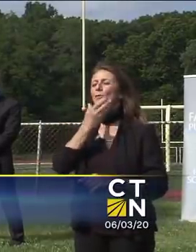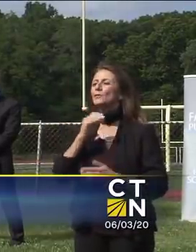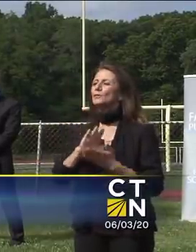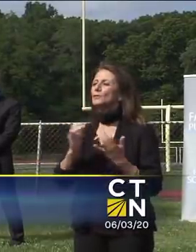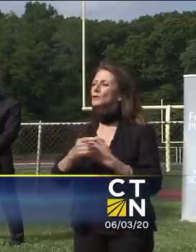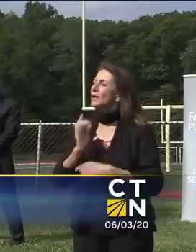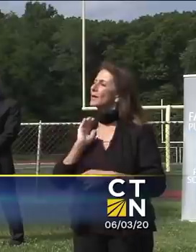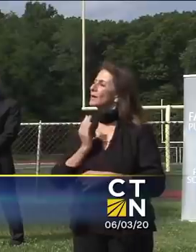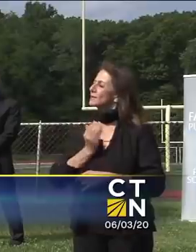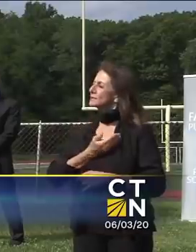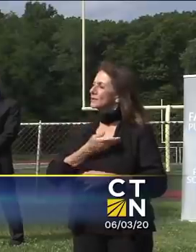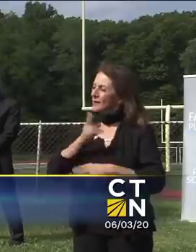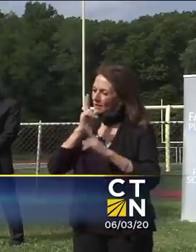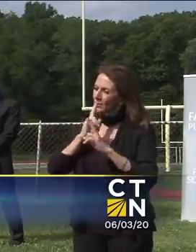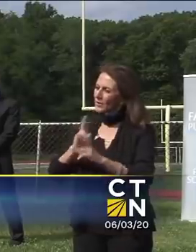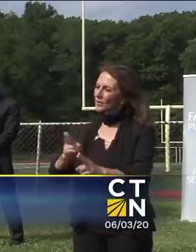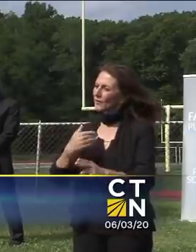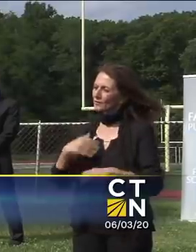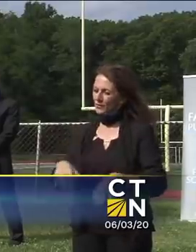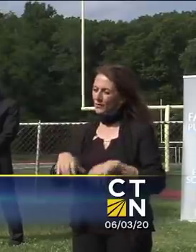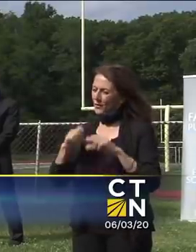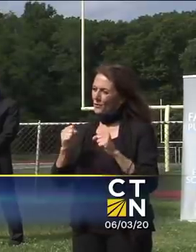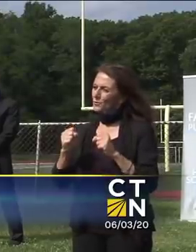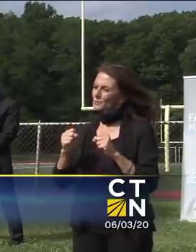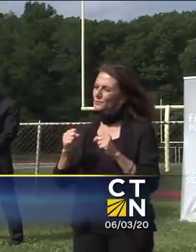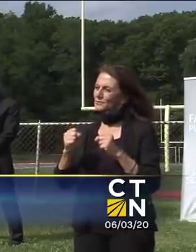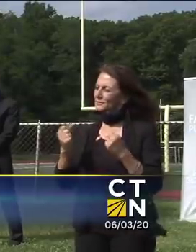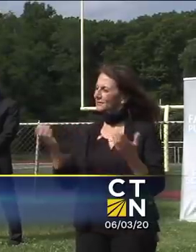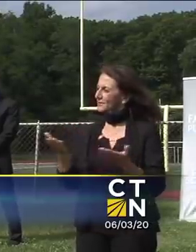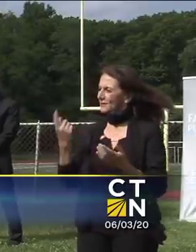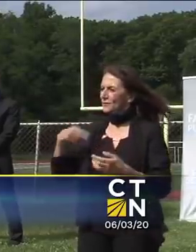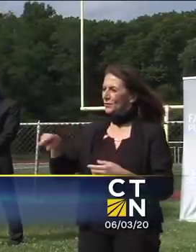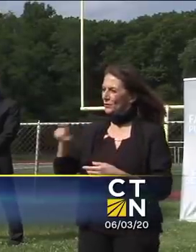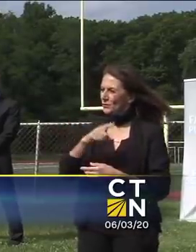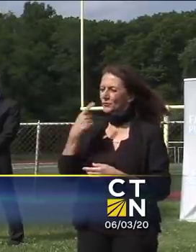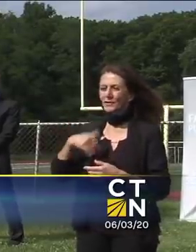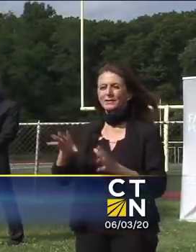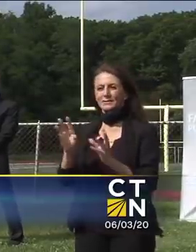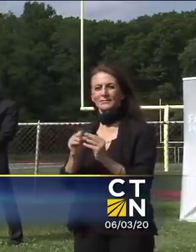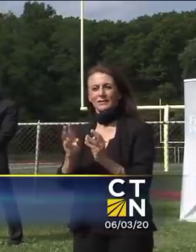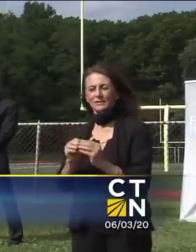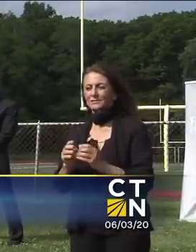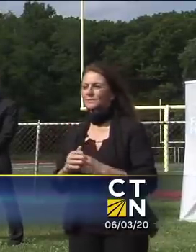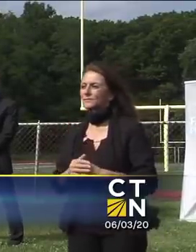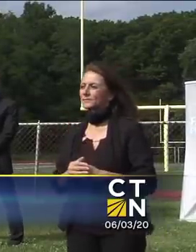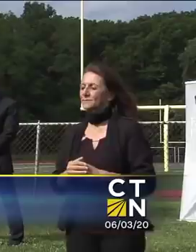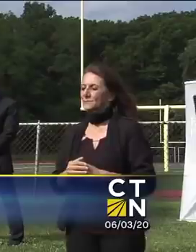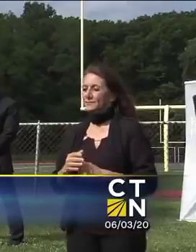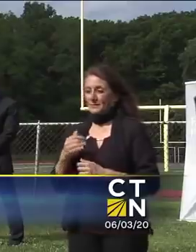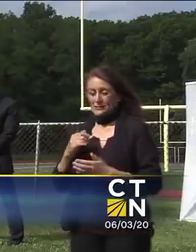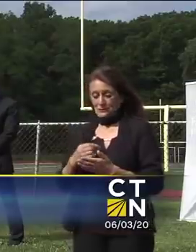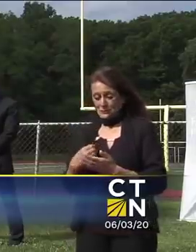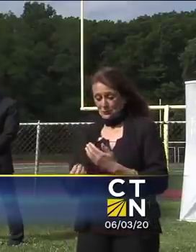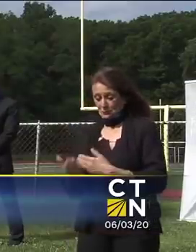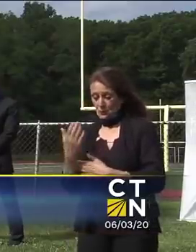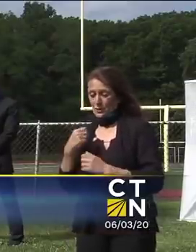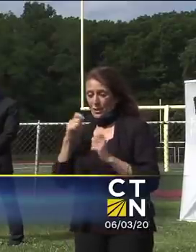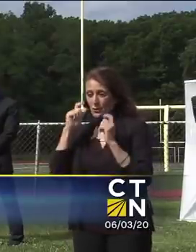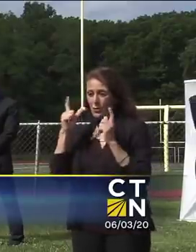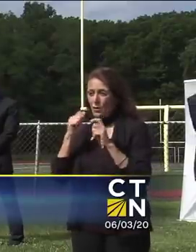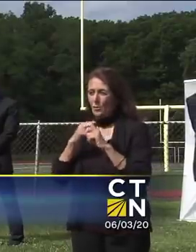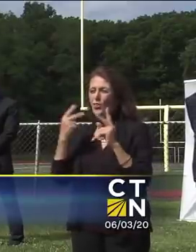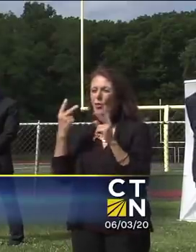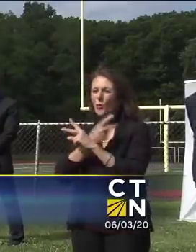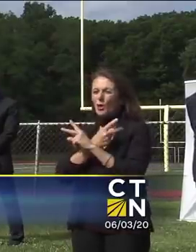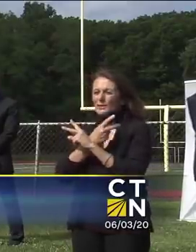It's our privilege to be hosting them for this press conference. I woke up this morning with probably the worst